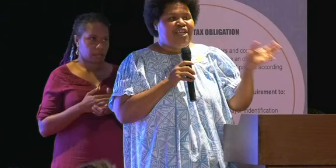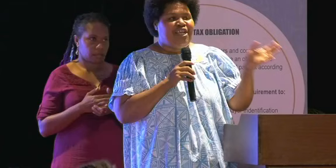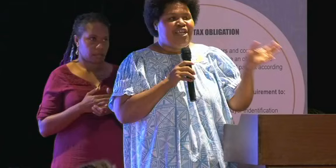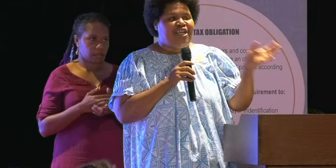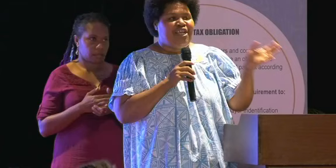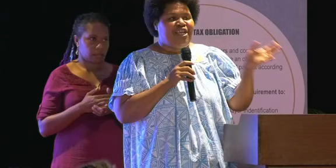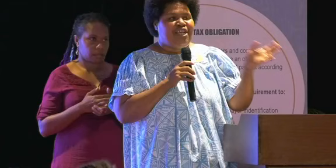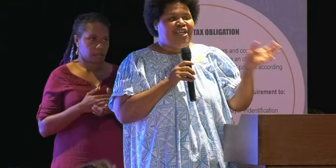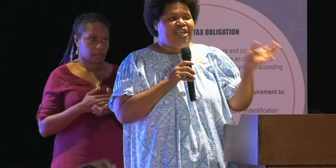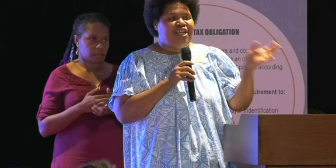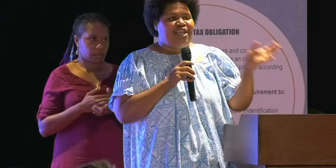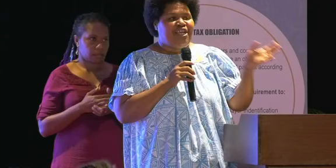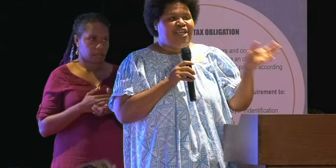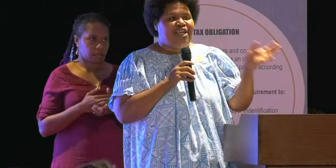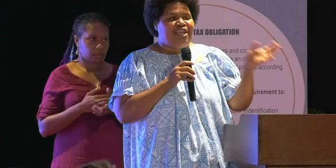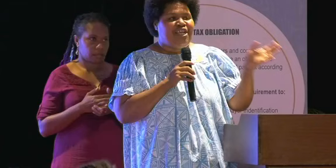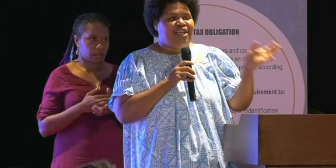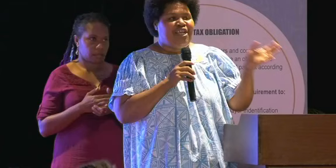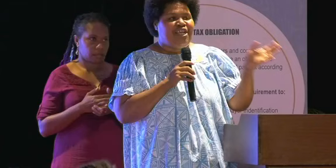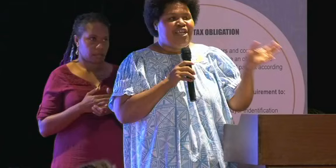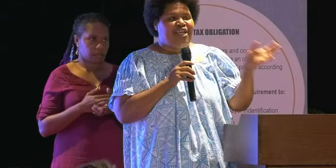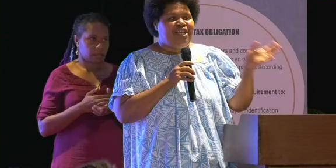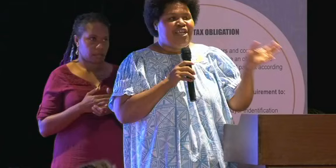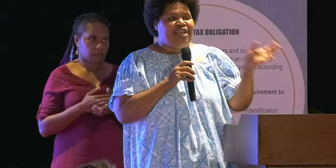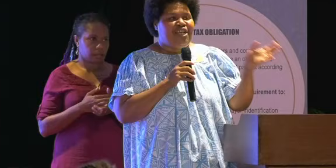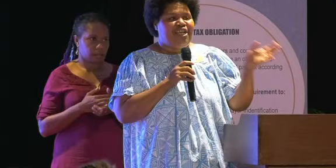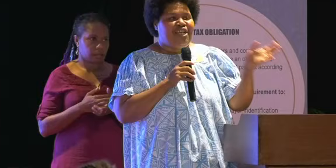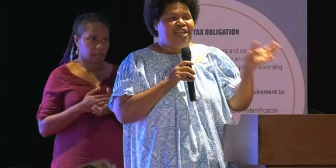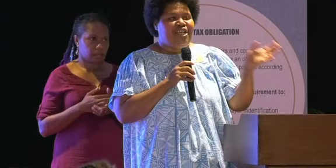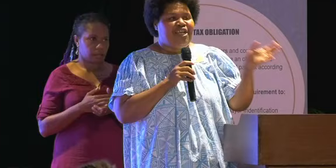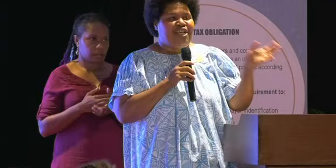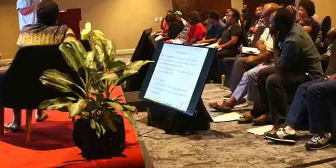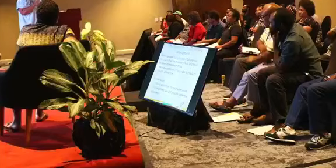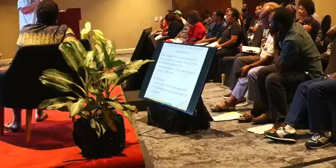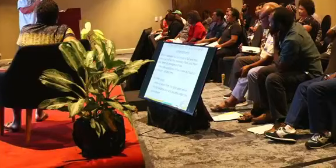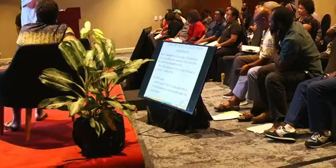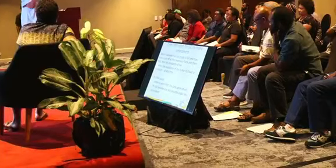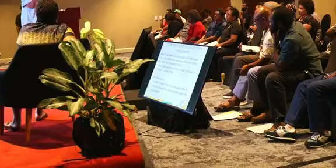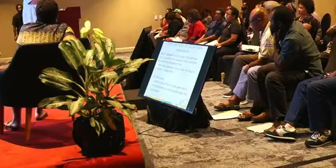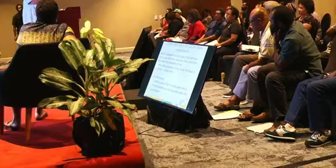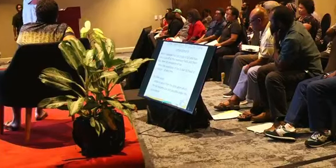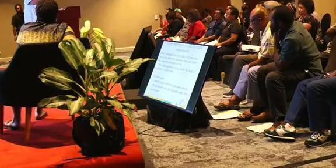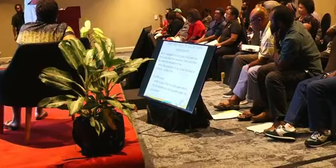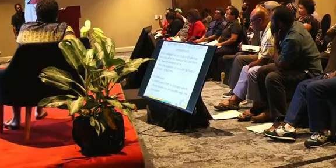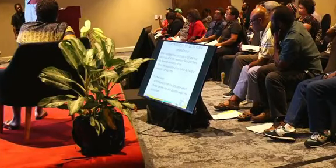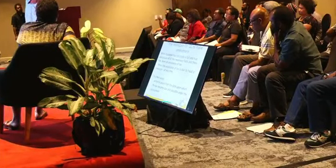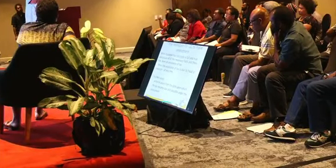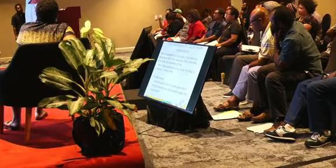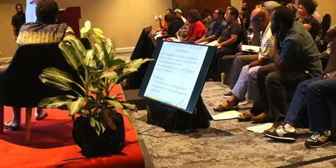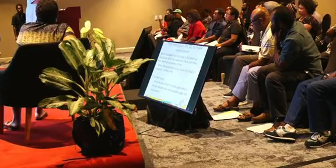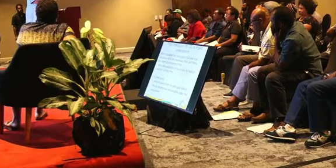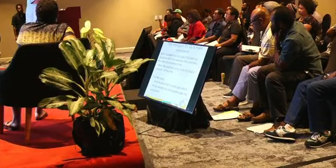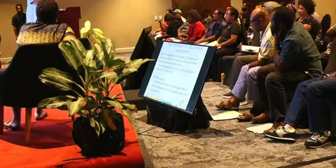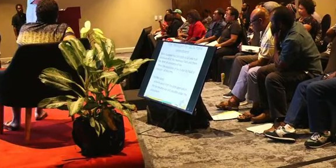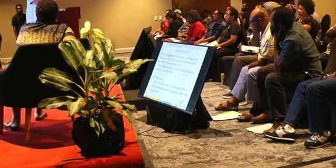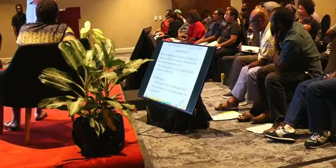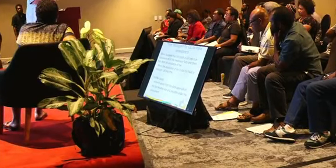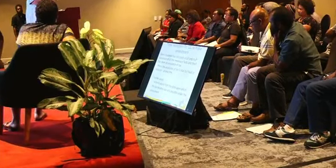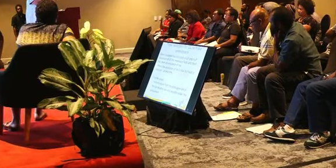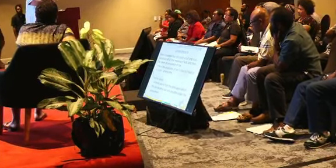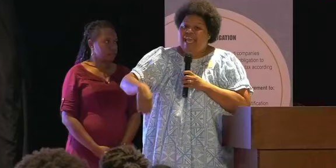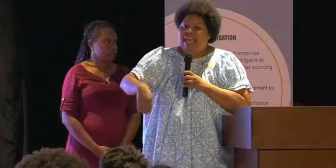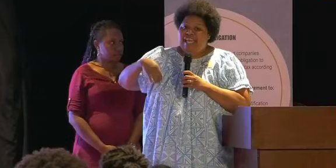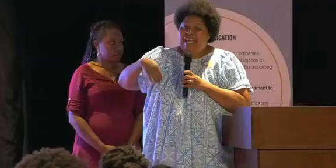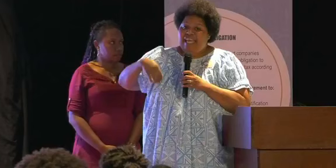return. Do you understand? So what I'm saying is, if you lodge the return, no can think that you'll put something in